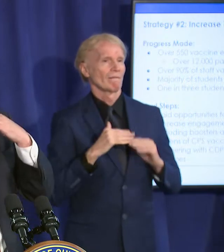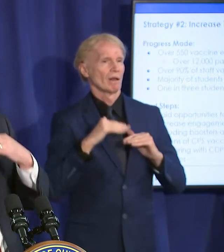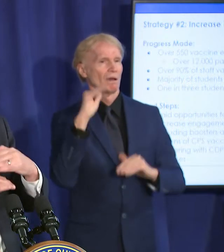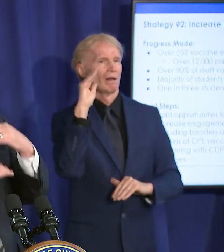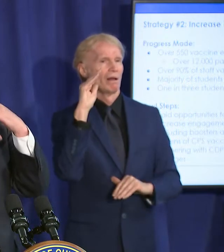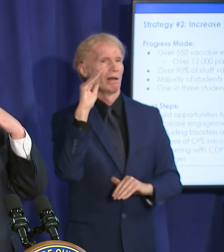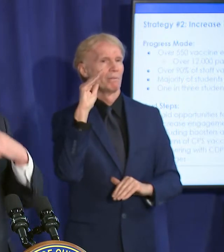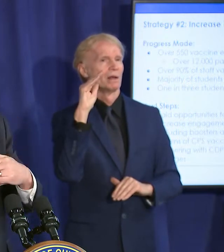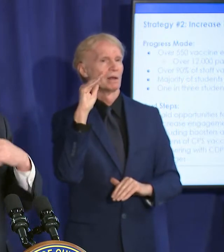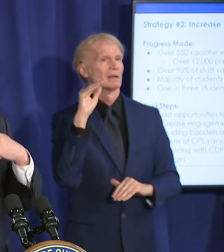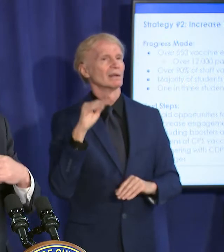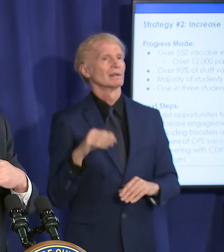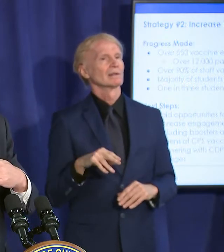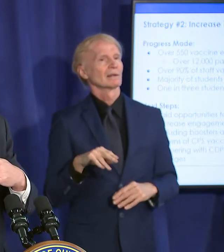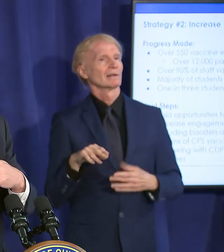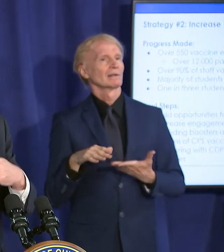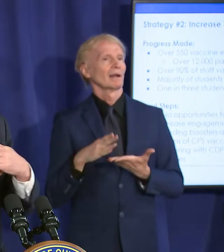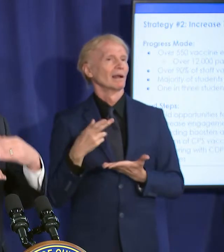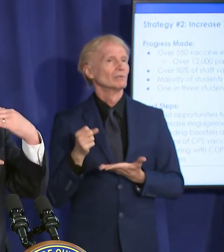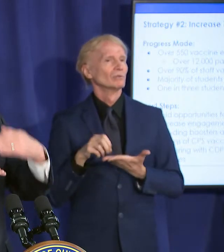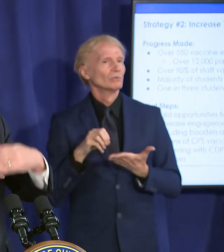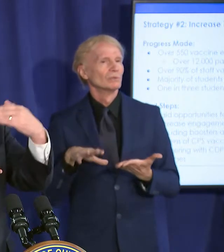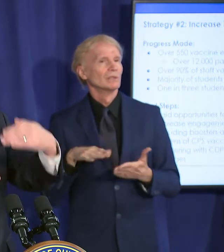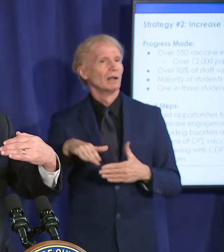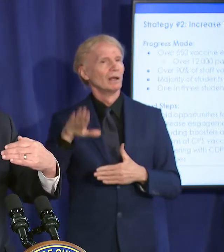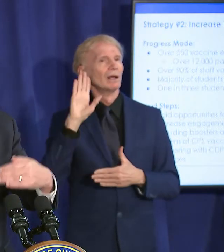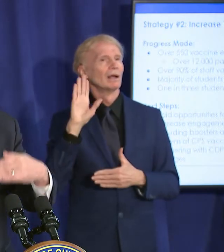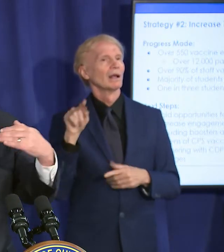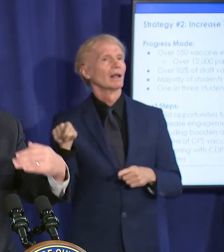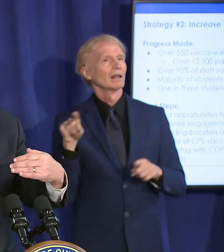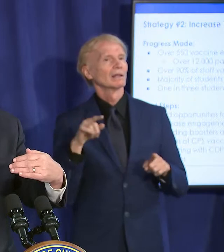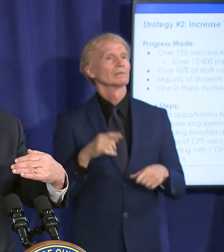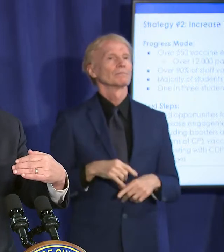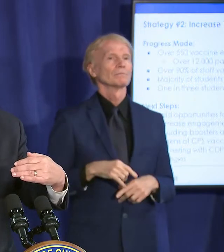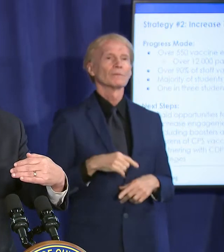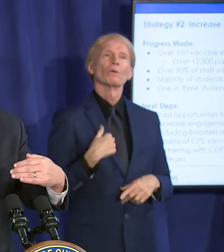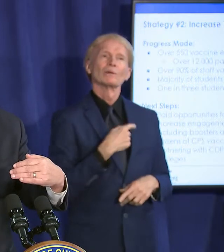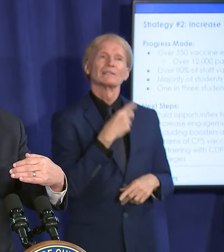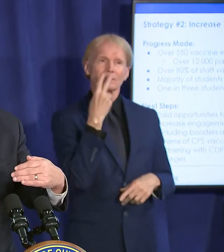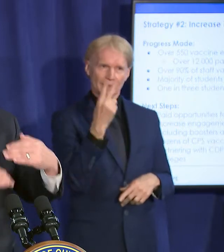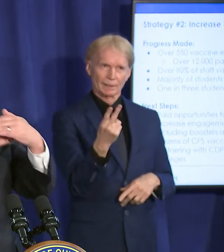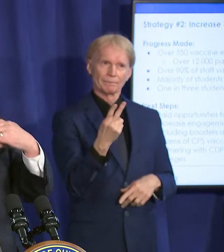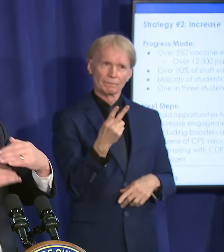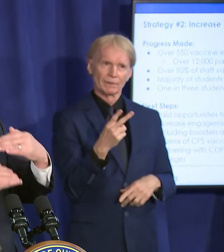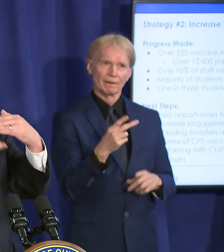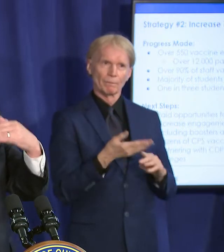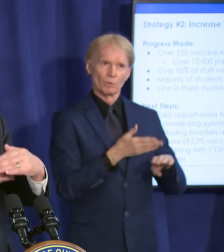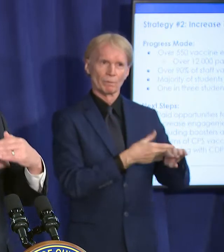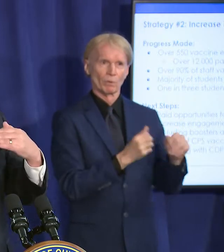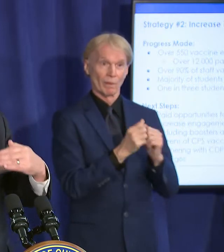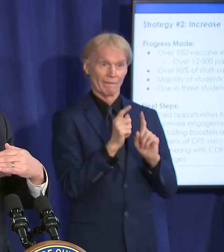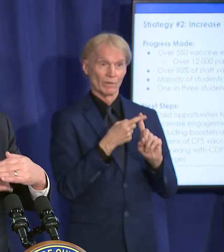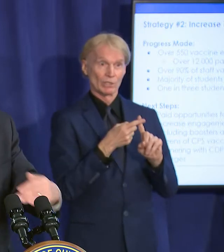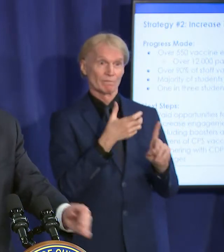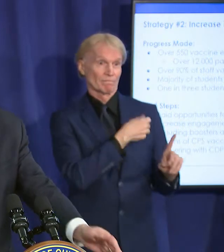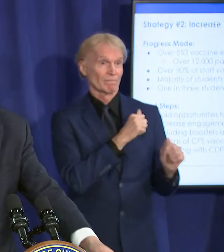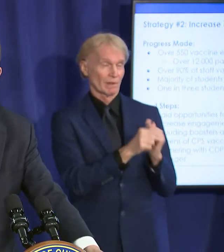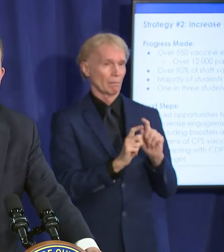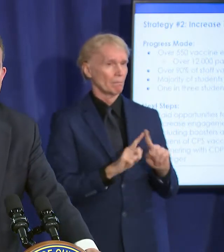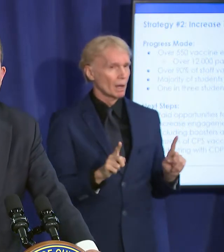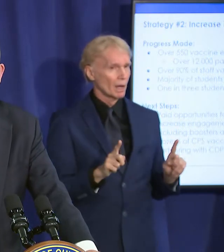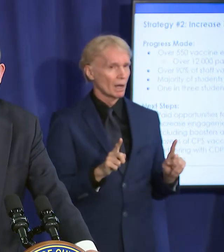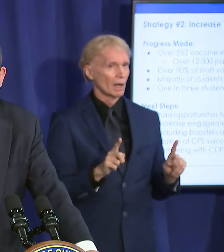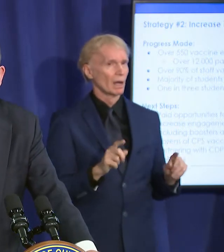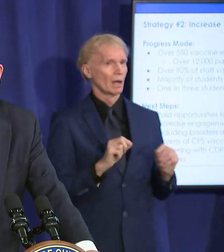vaccinated. That's been slowly moving. I will say we are seeing more improvements on first shots, but we still continue to have a significant gap with the